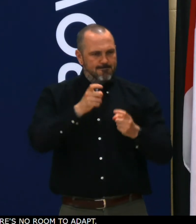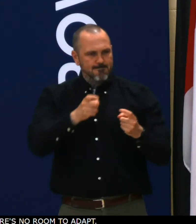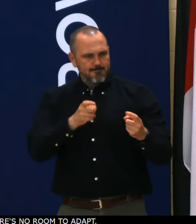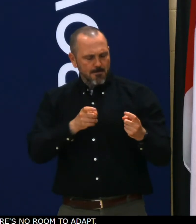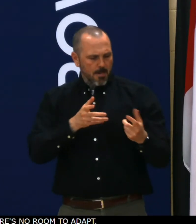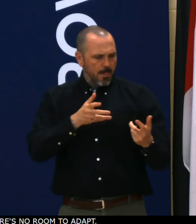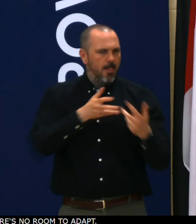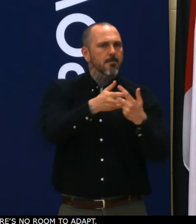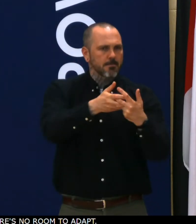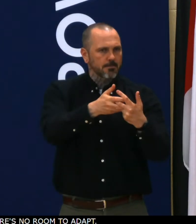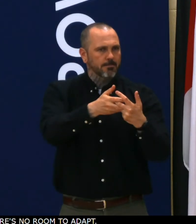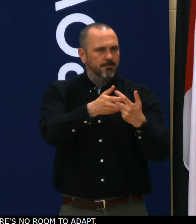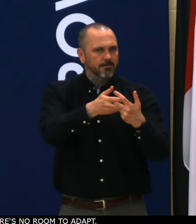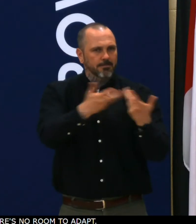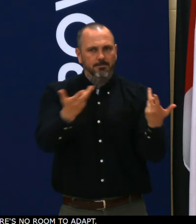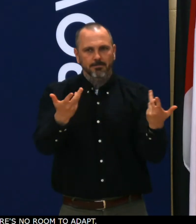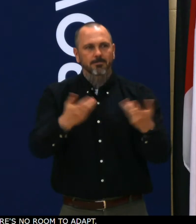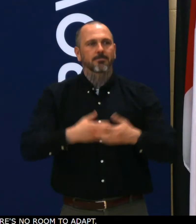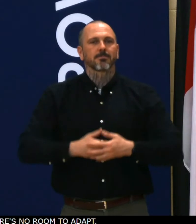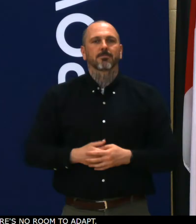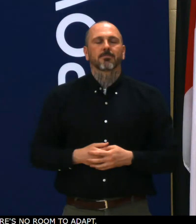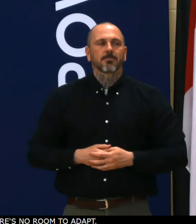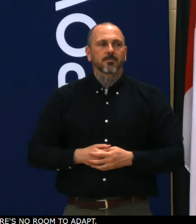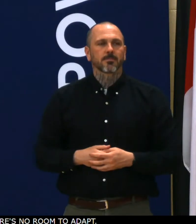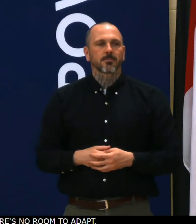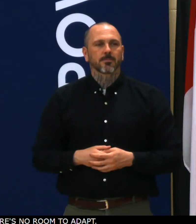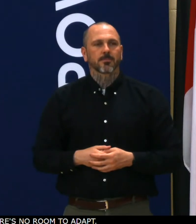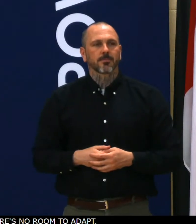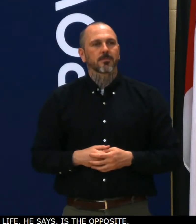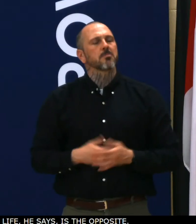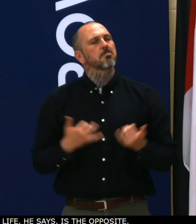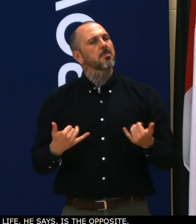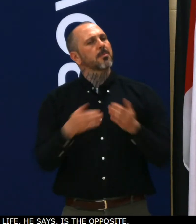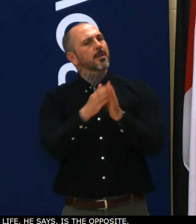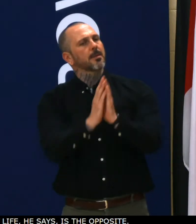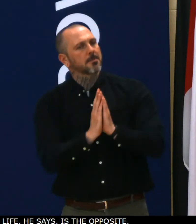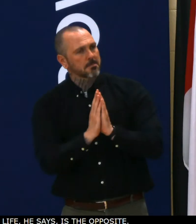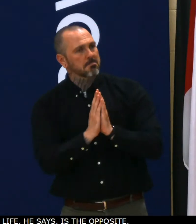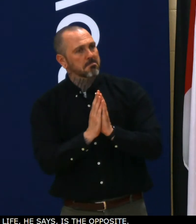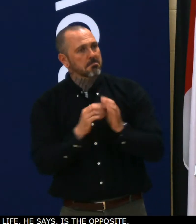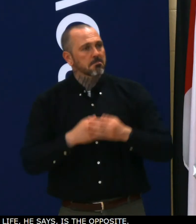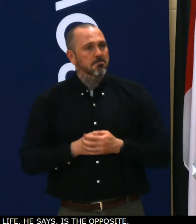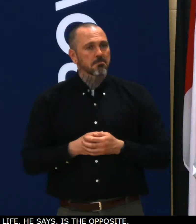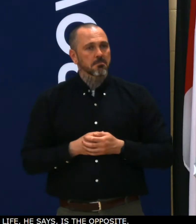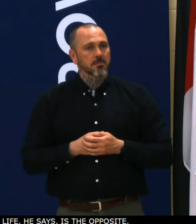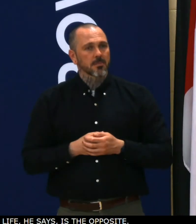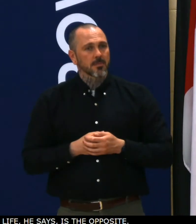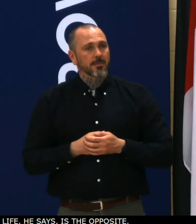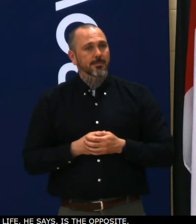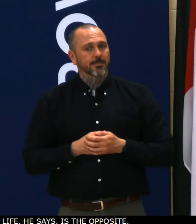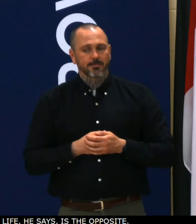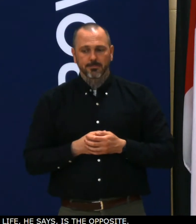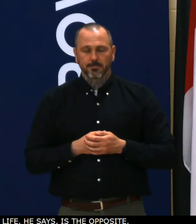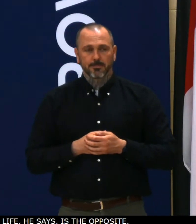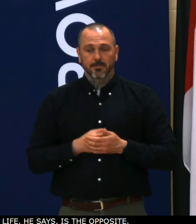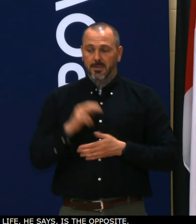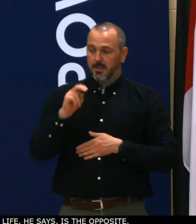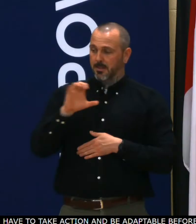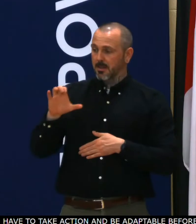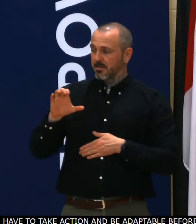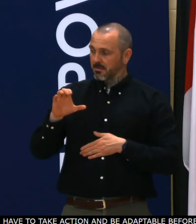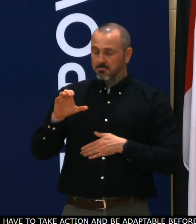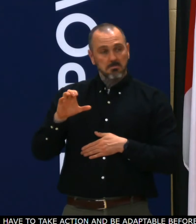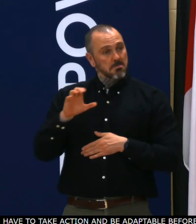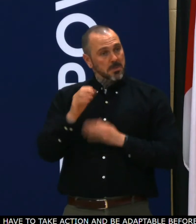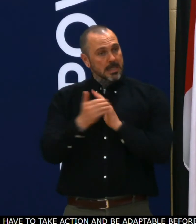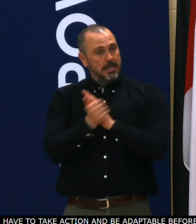life. So graduates, my overall ask of you is this. Would you please take the amazing skills that you've developed while